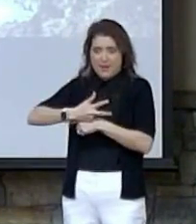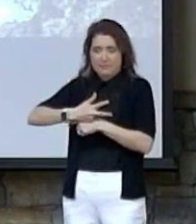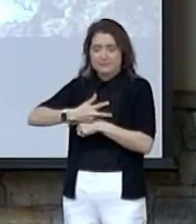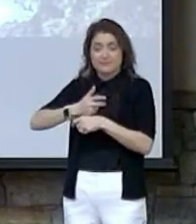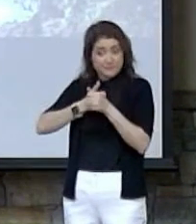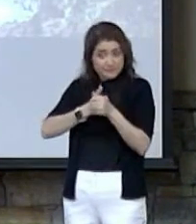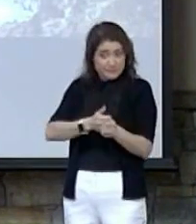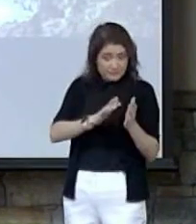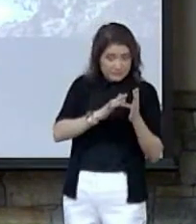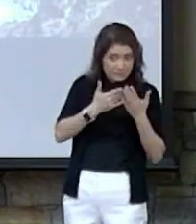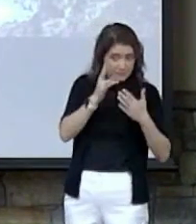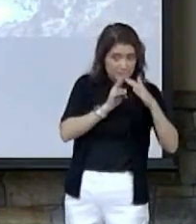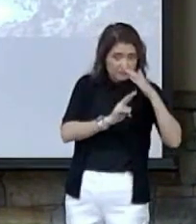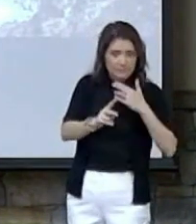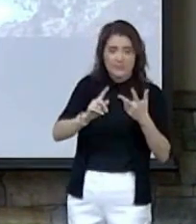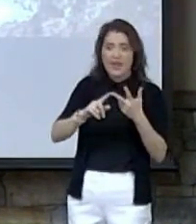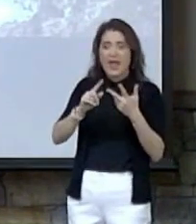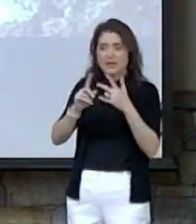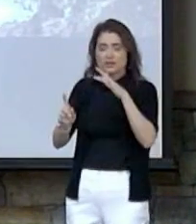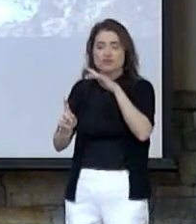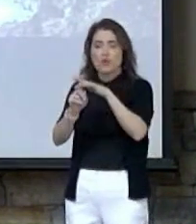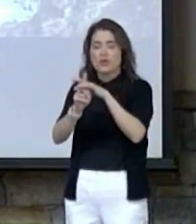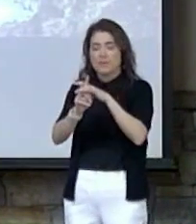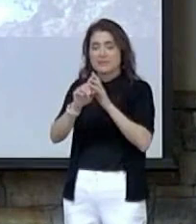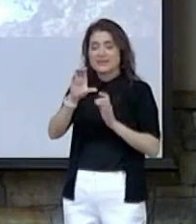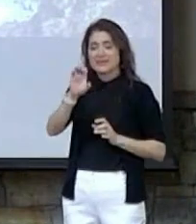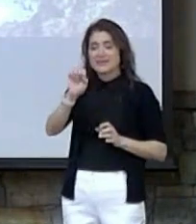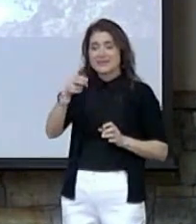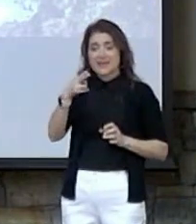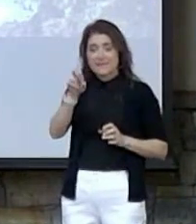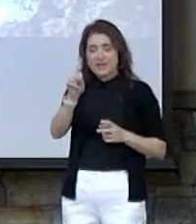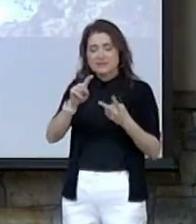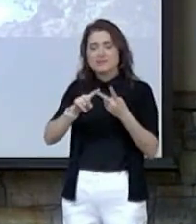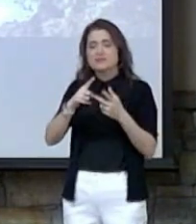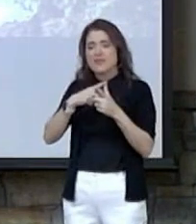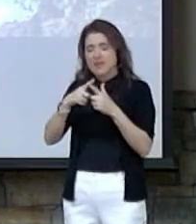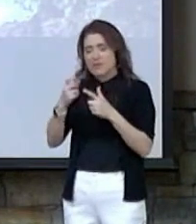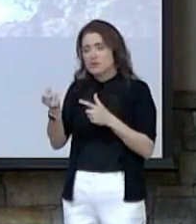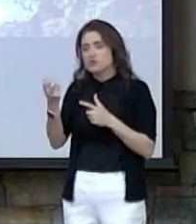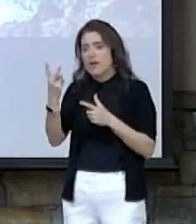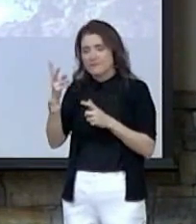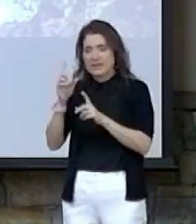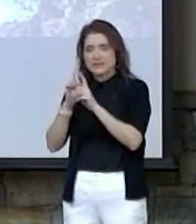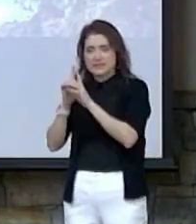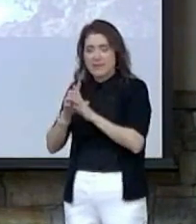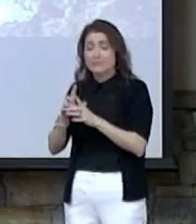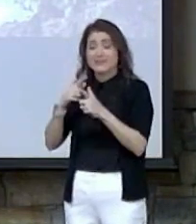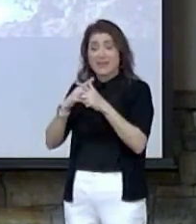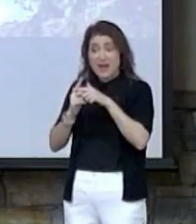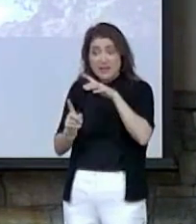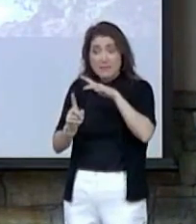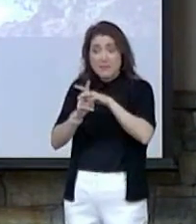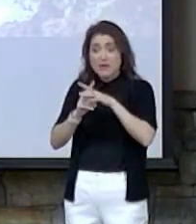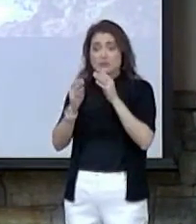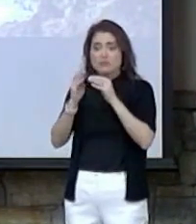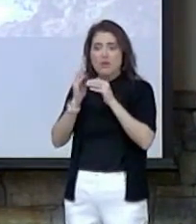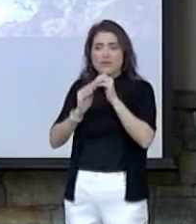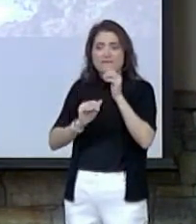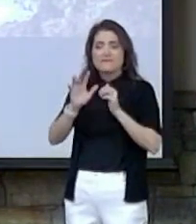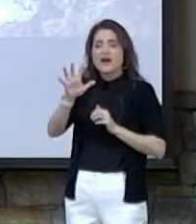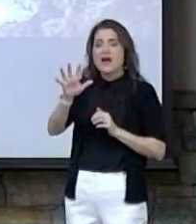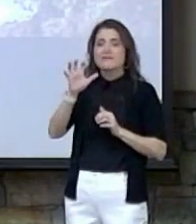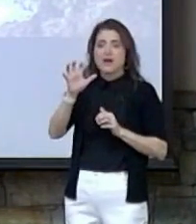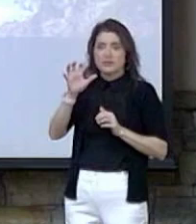Scriptures, and that he appeared to Cephas, then to the 12. Then he appeared to more than 500 brothers at one time, most of whom are